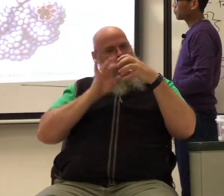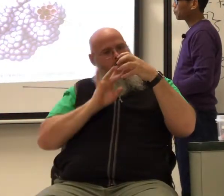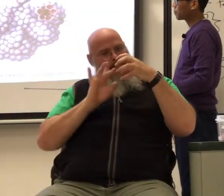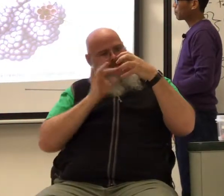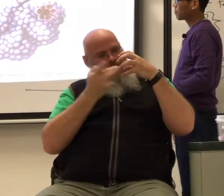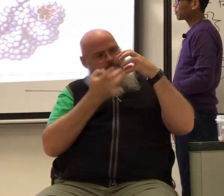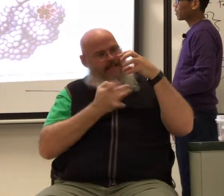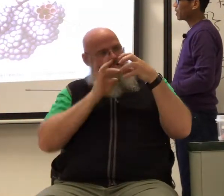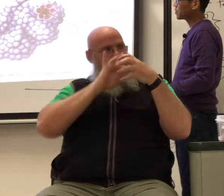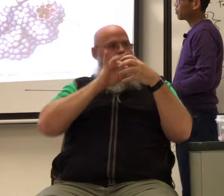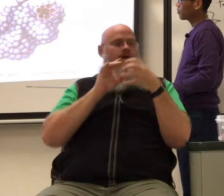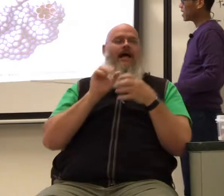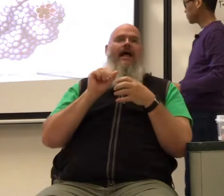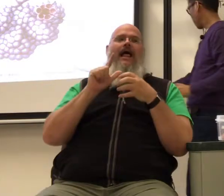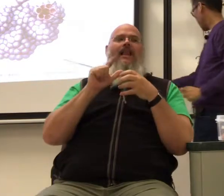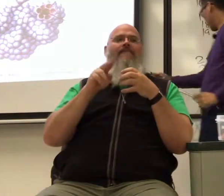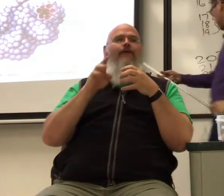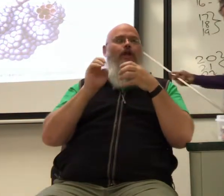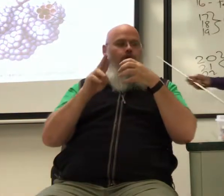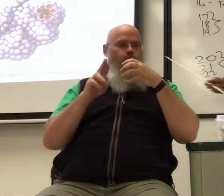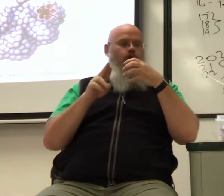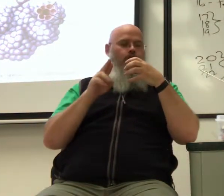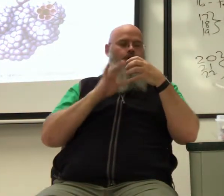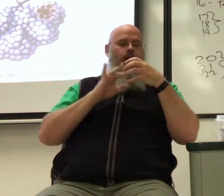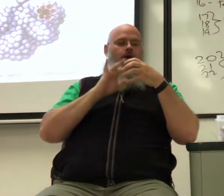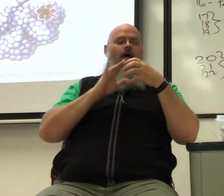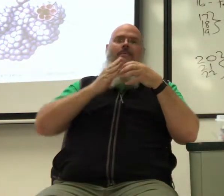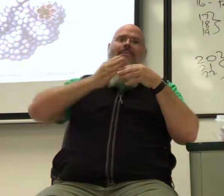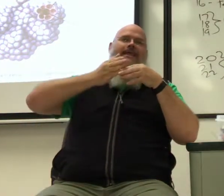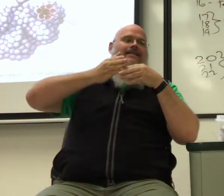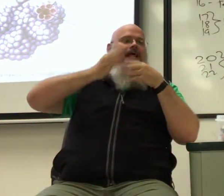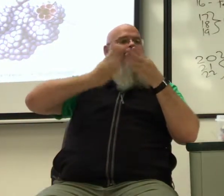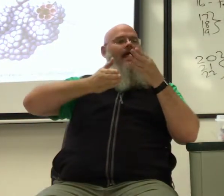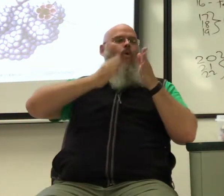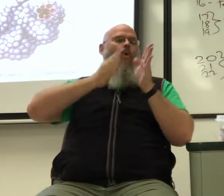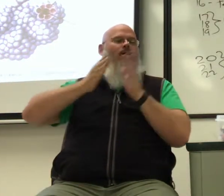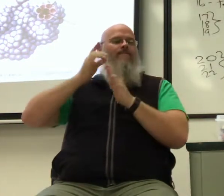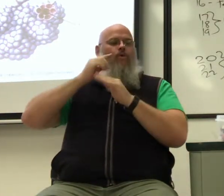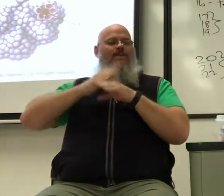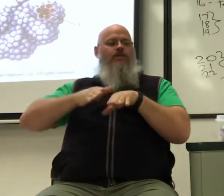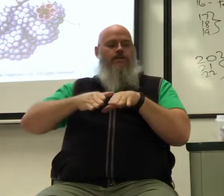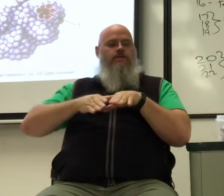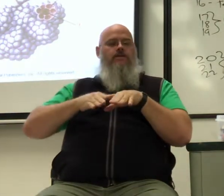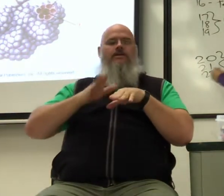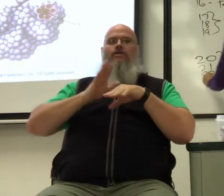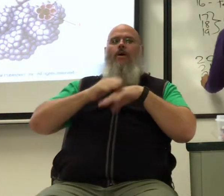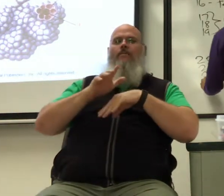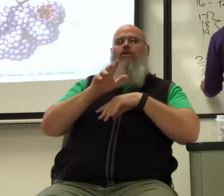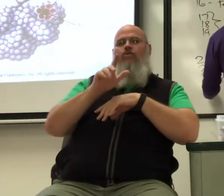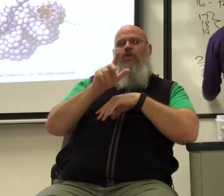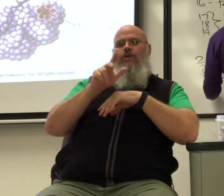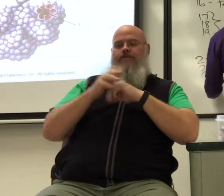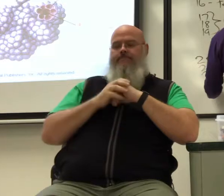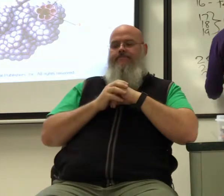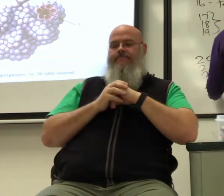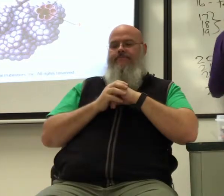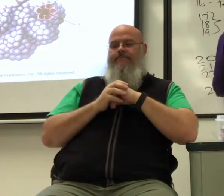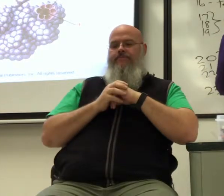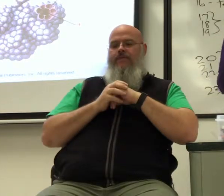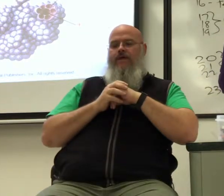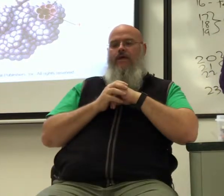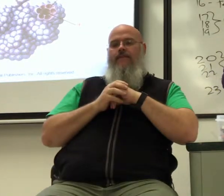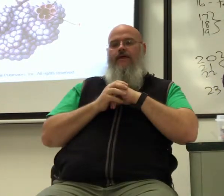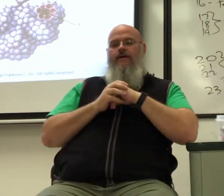Okay. And so that's pretty much the last order of division. We'll just get to number 23 here. 23 is